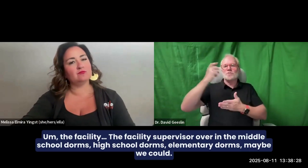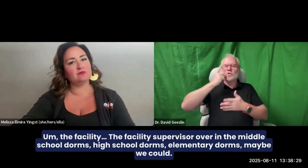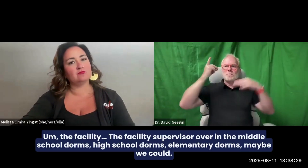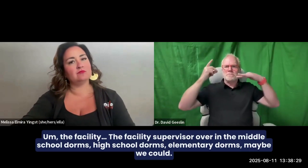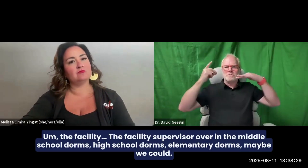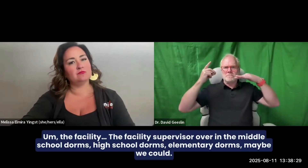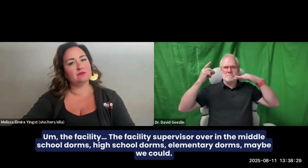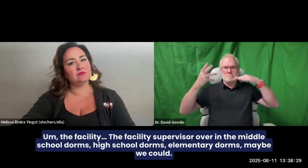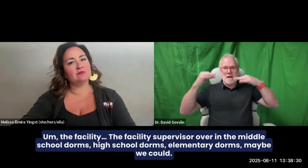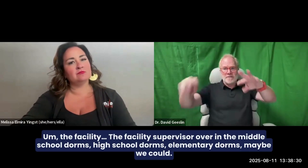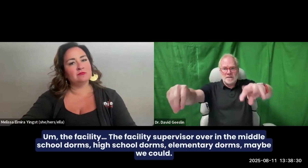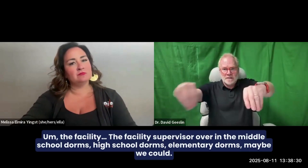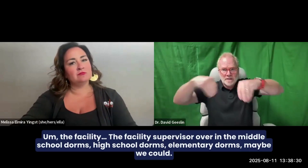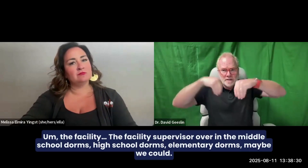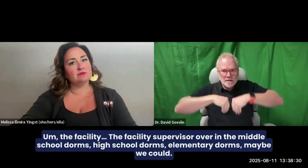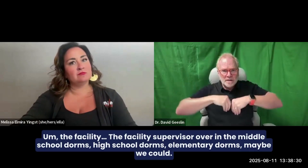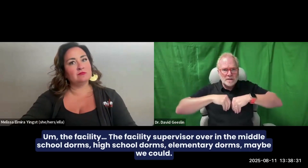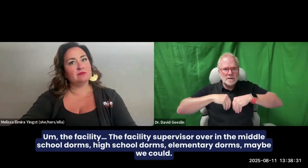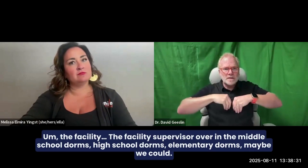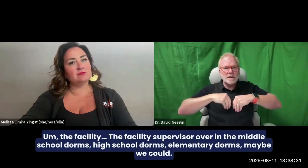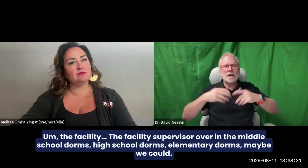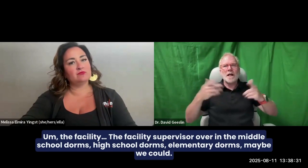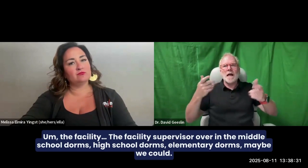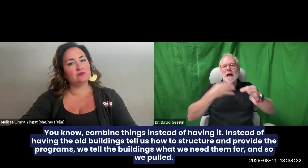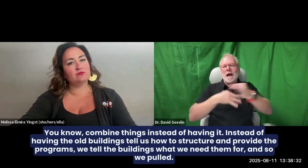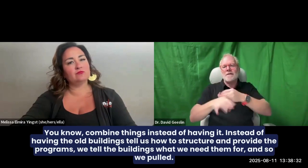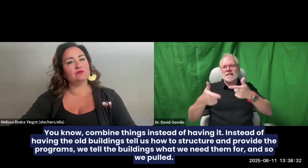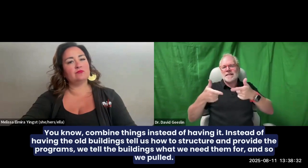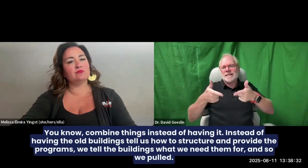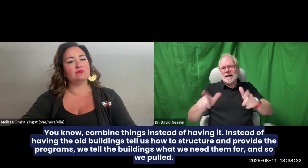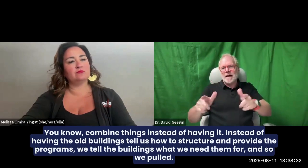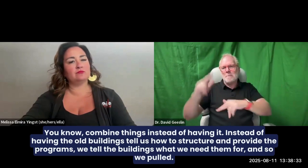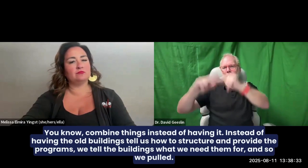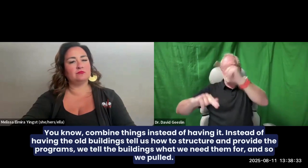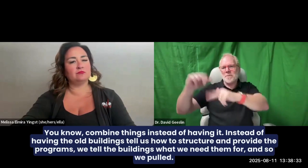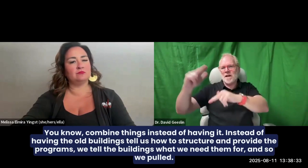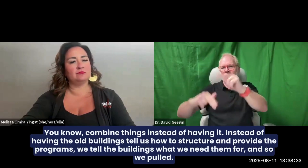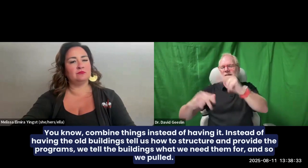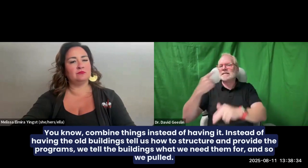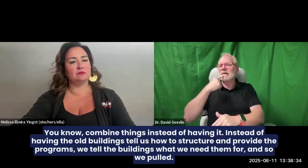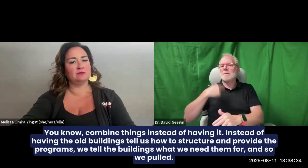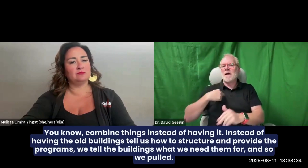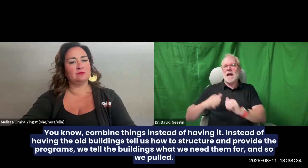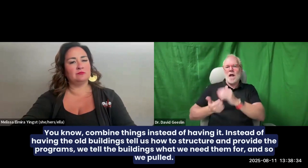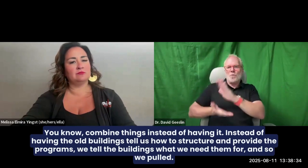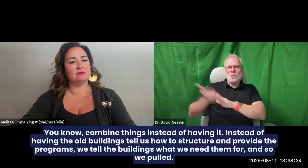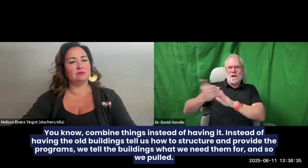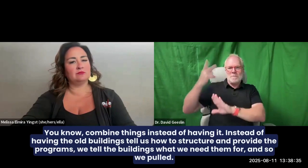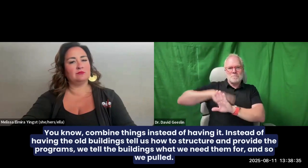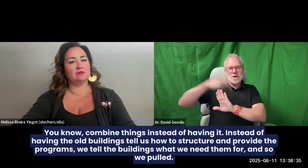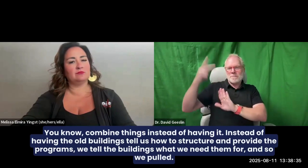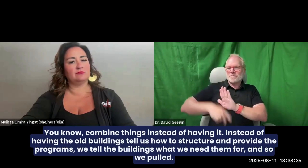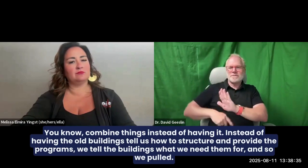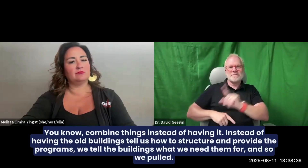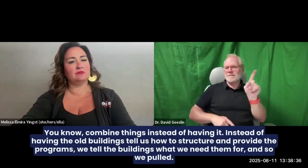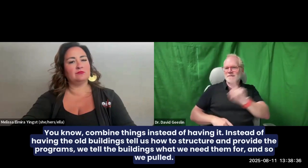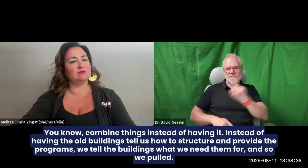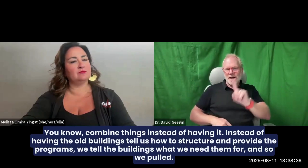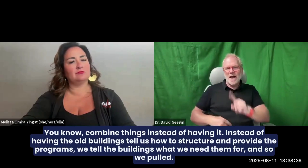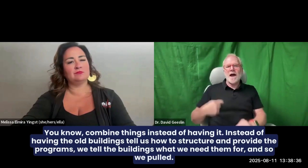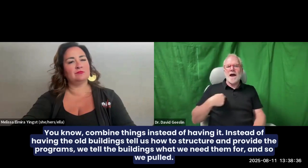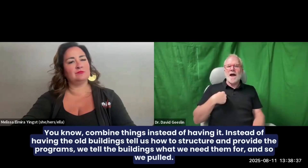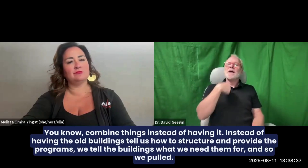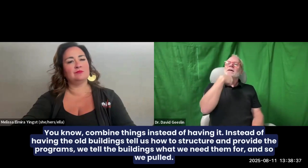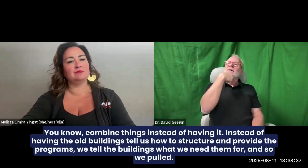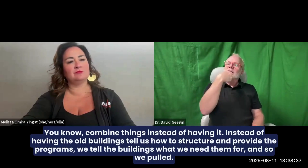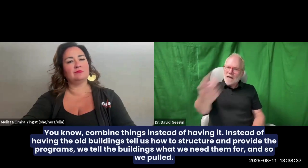in the middle school dorms, high school dorms, elementary dorms. Maybe we could, combine things instead of having the old